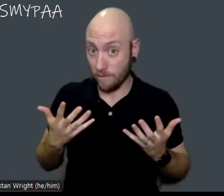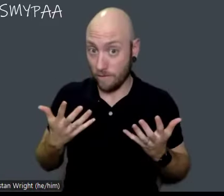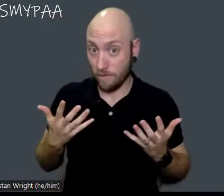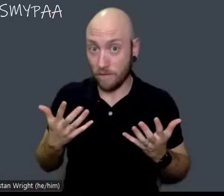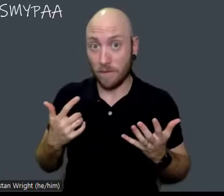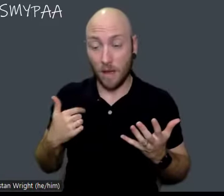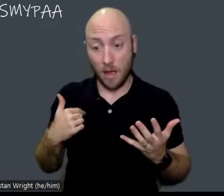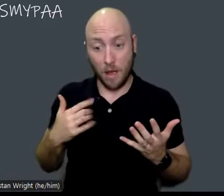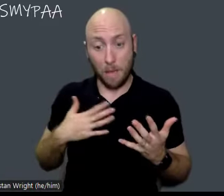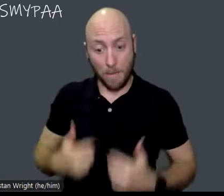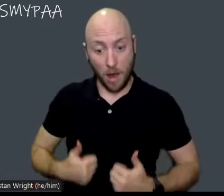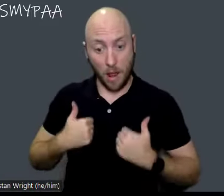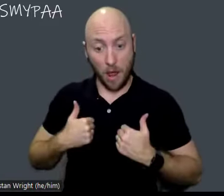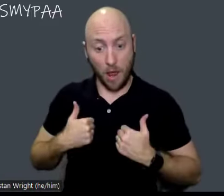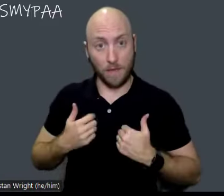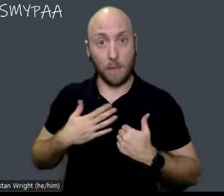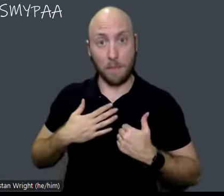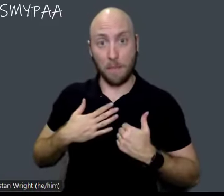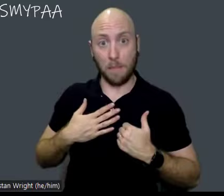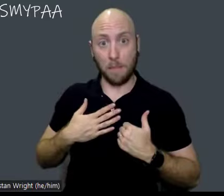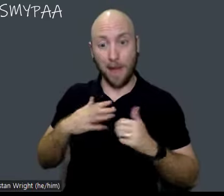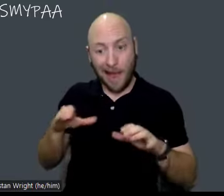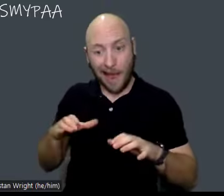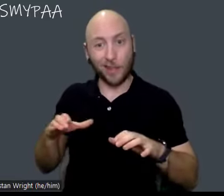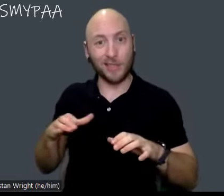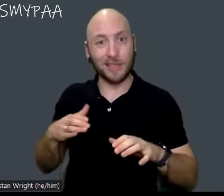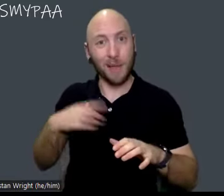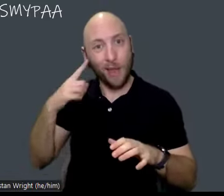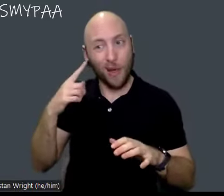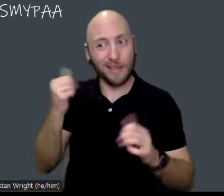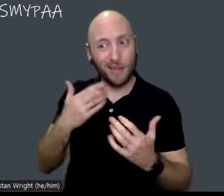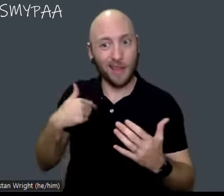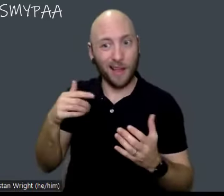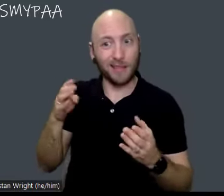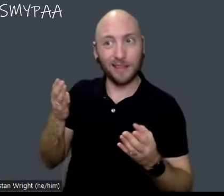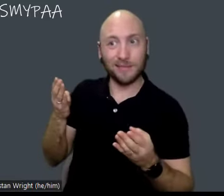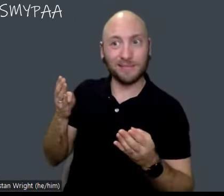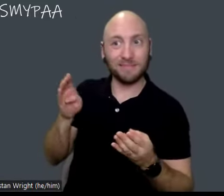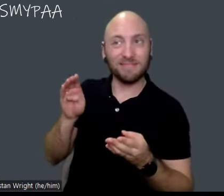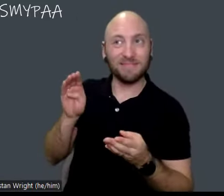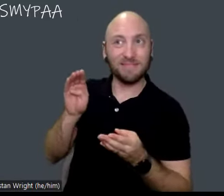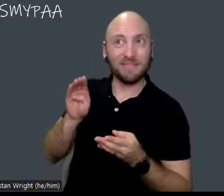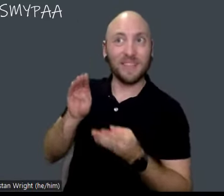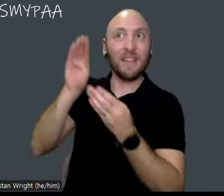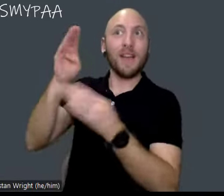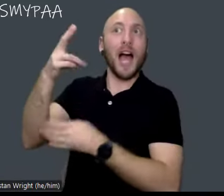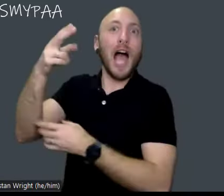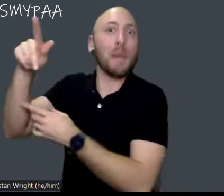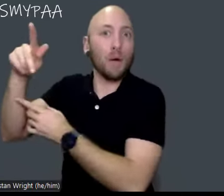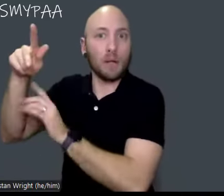my life and my actions and my thoughts to my higher